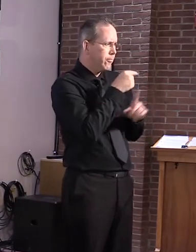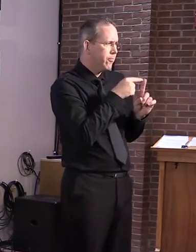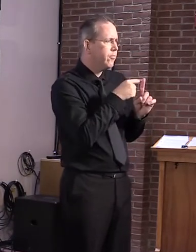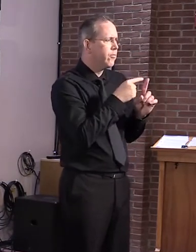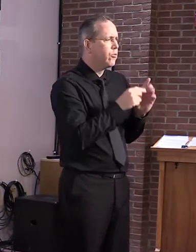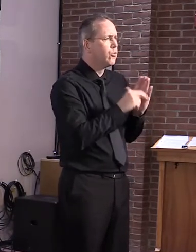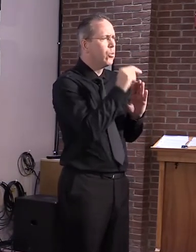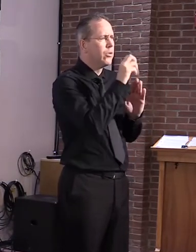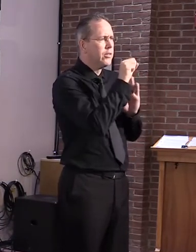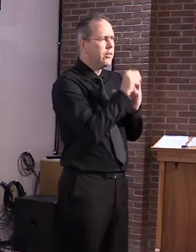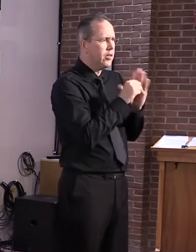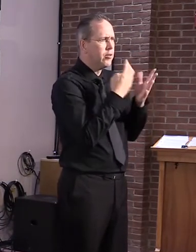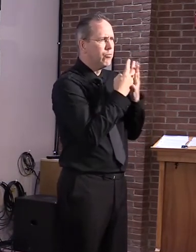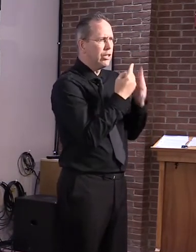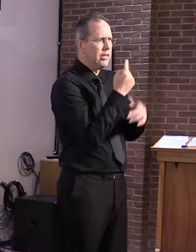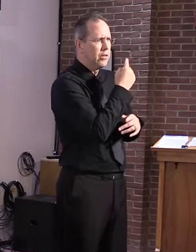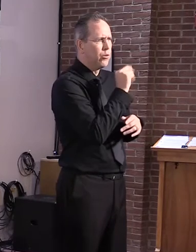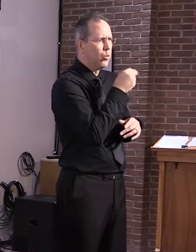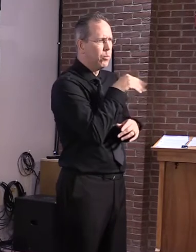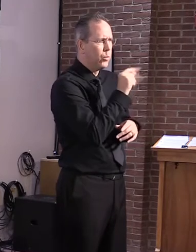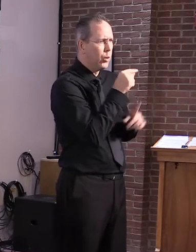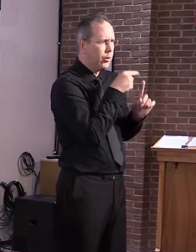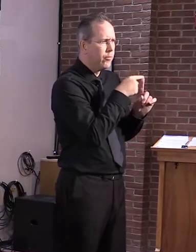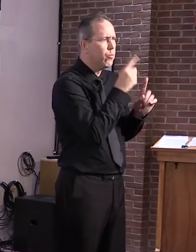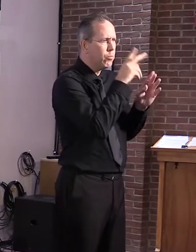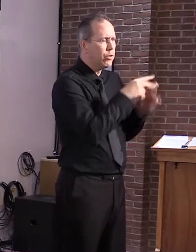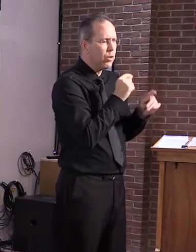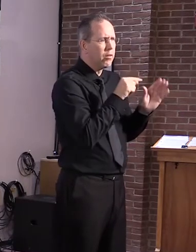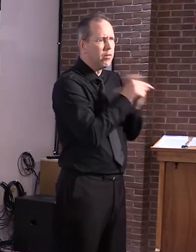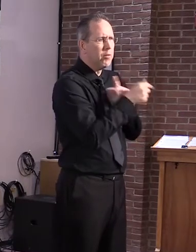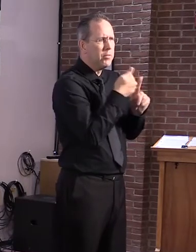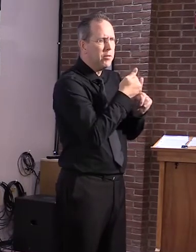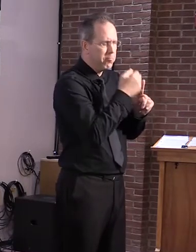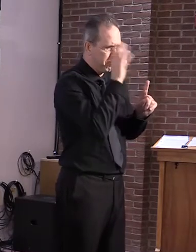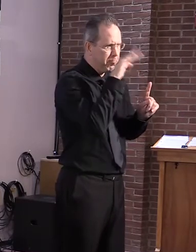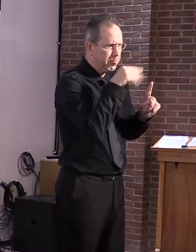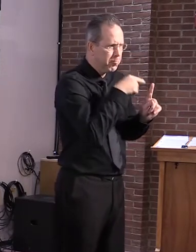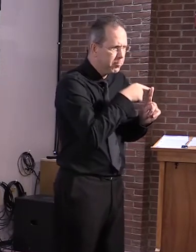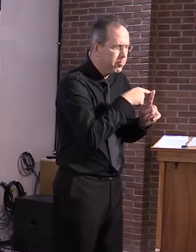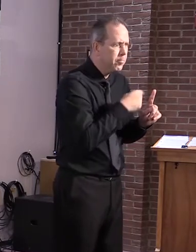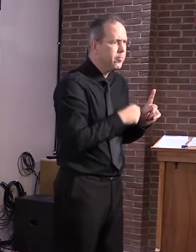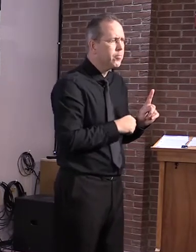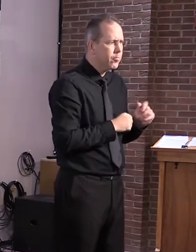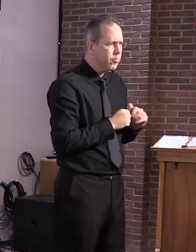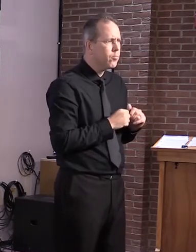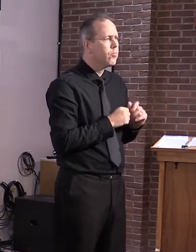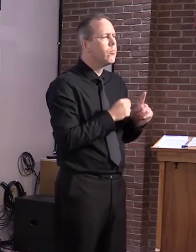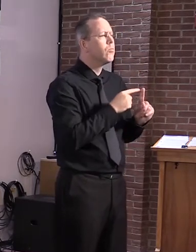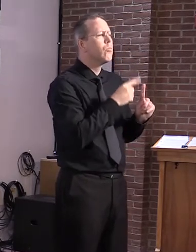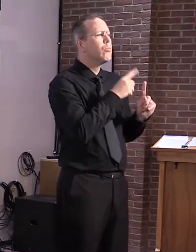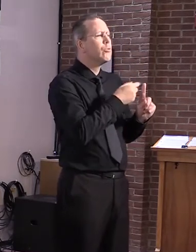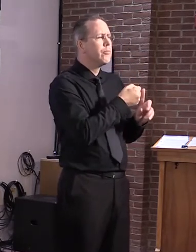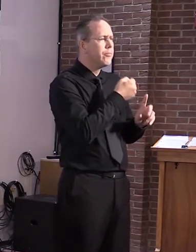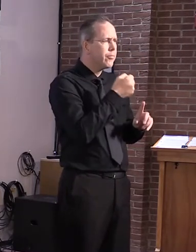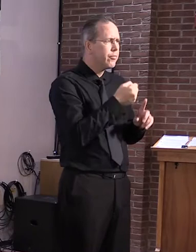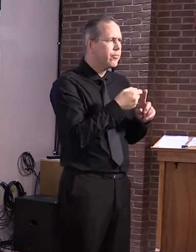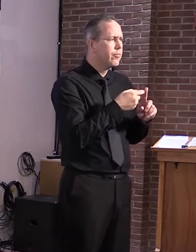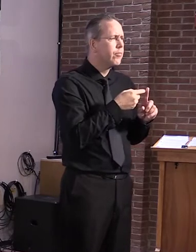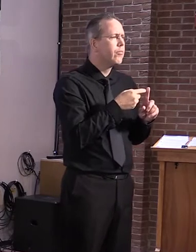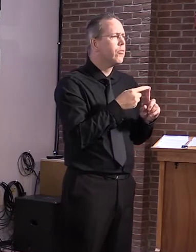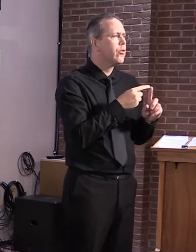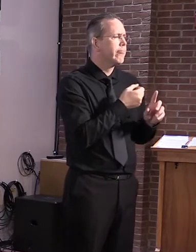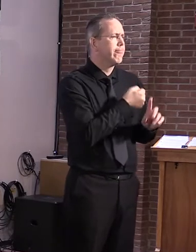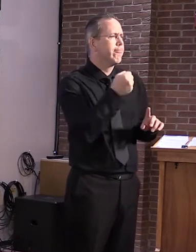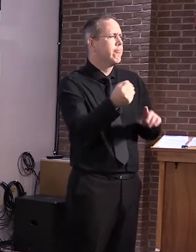attempted suicide. The person was in the intake quarantine cell. They